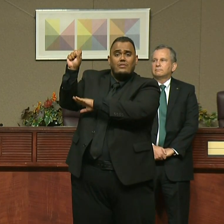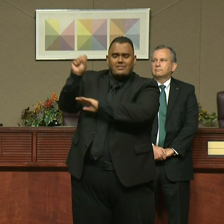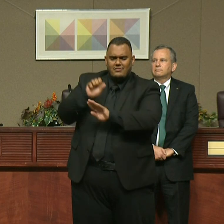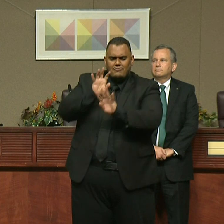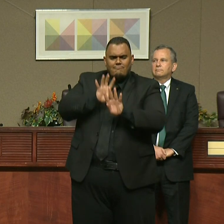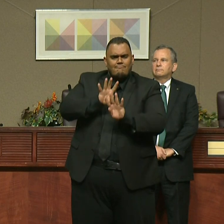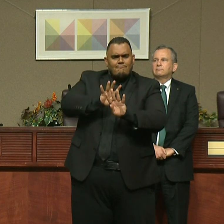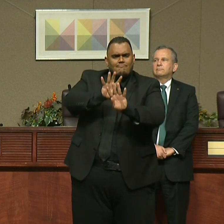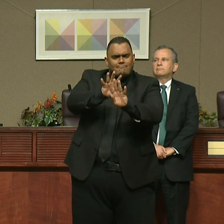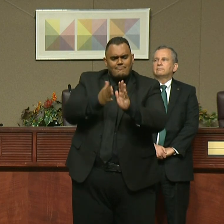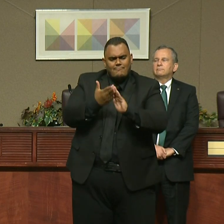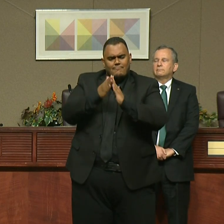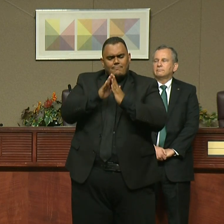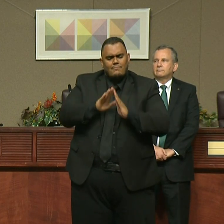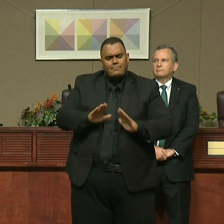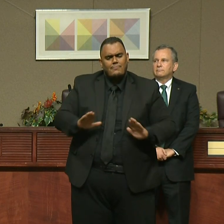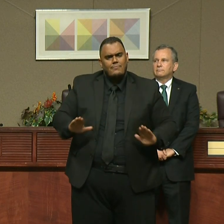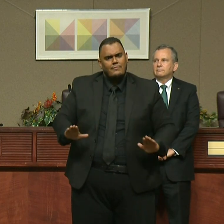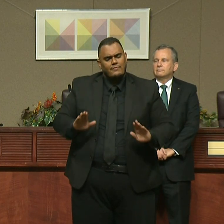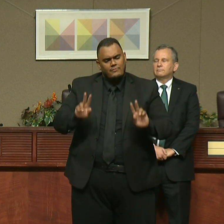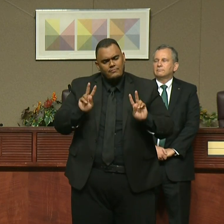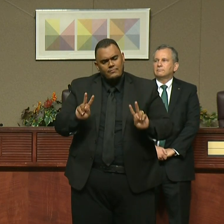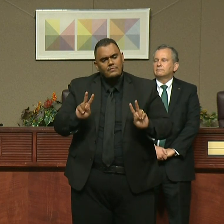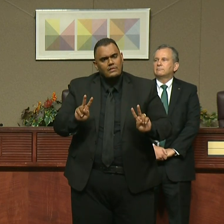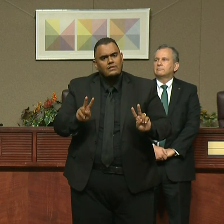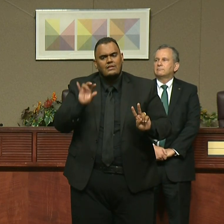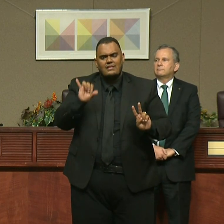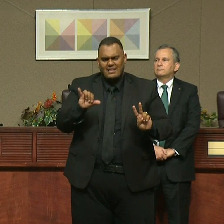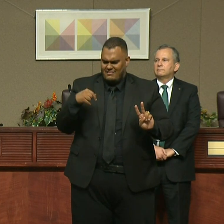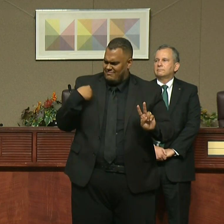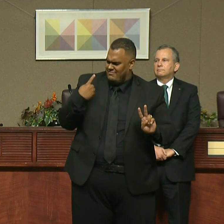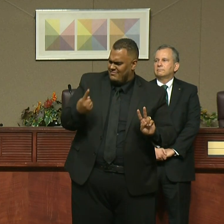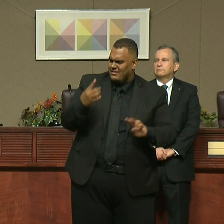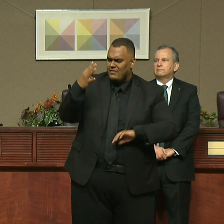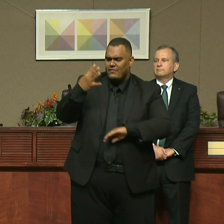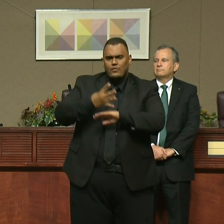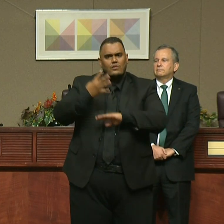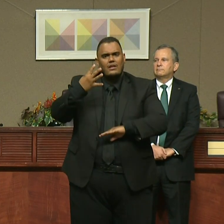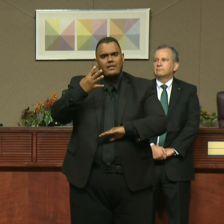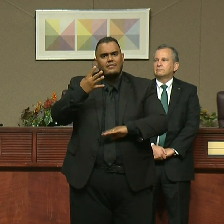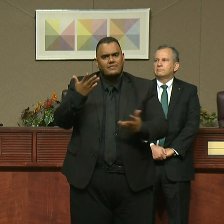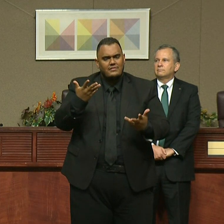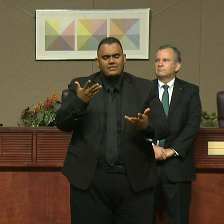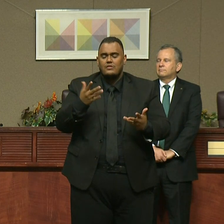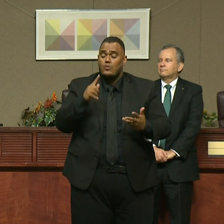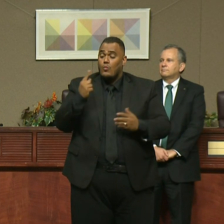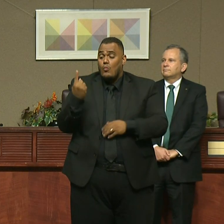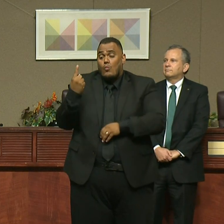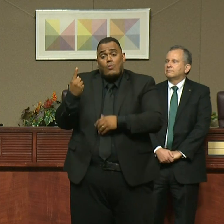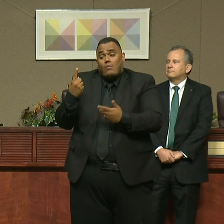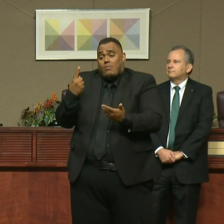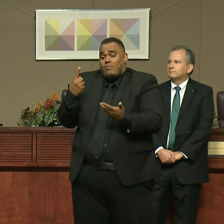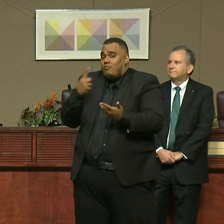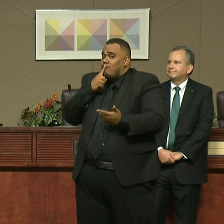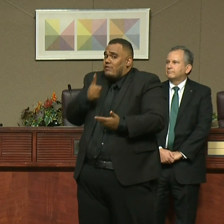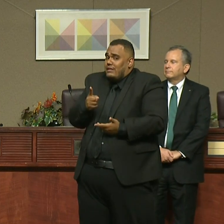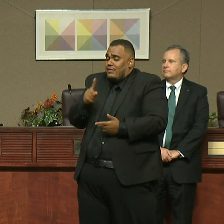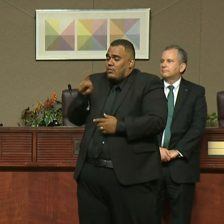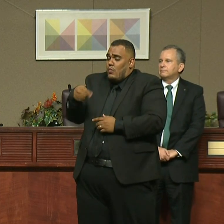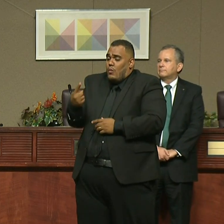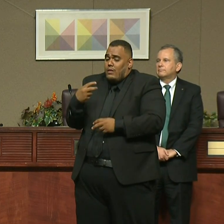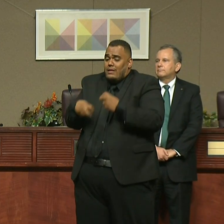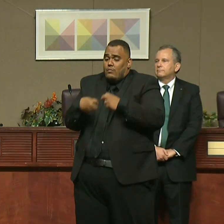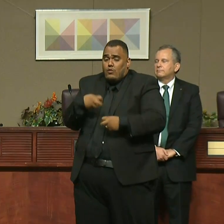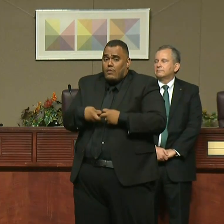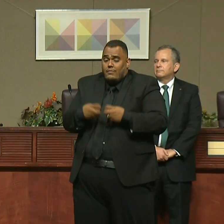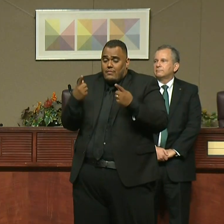4 days. Really, the only time that we have had issues is as they're closing down and